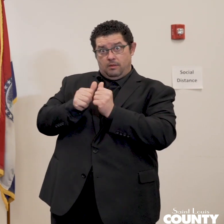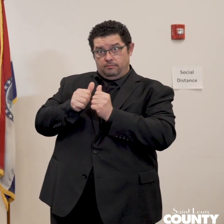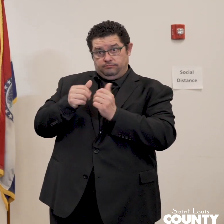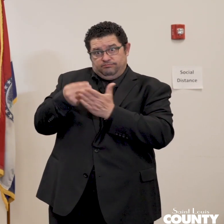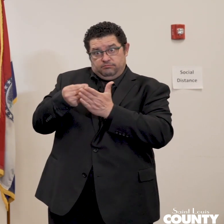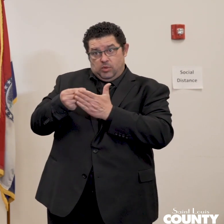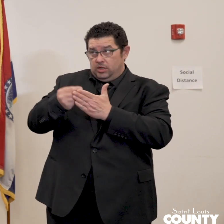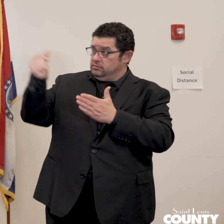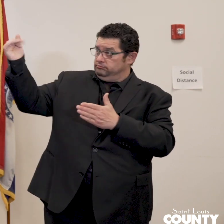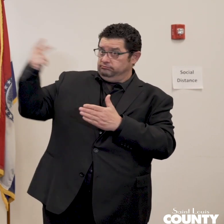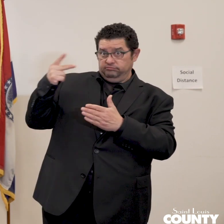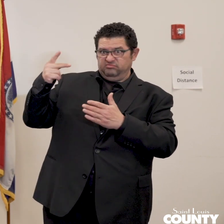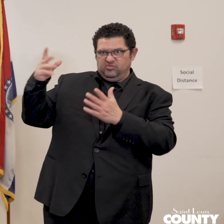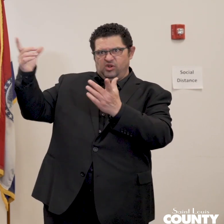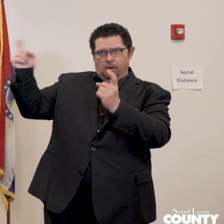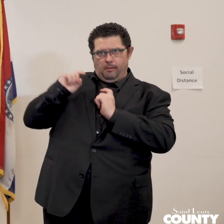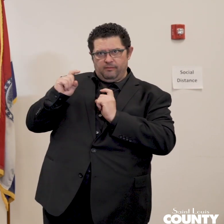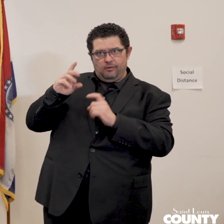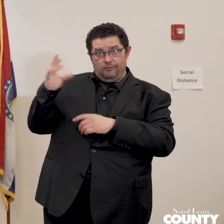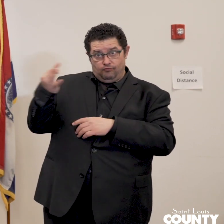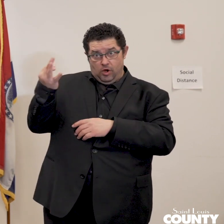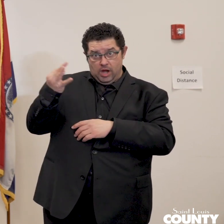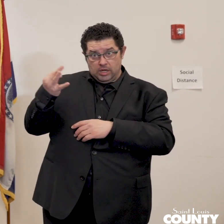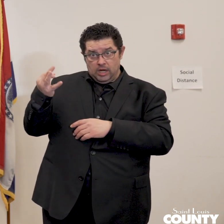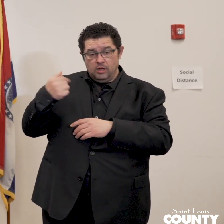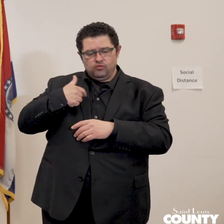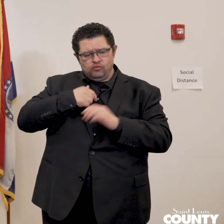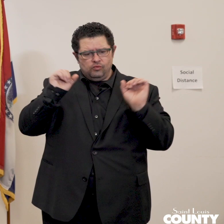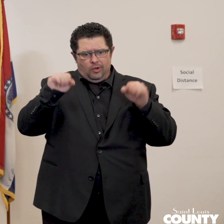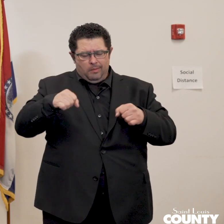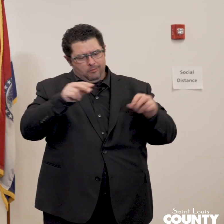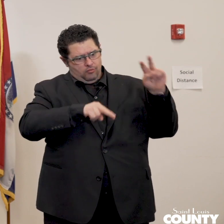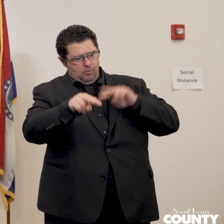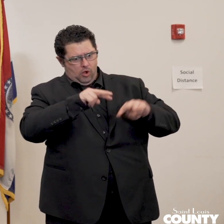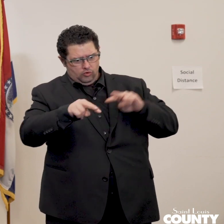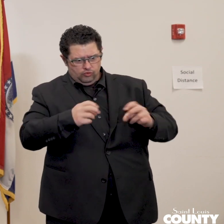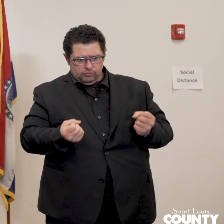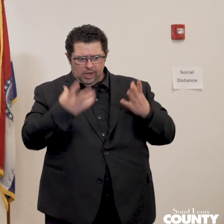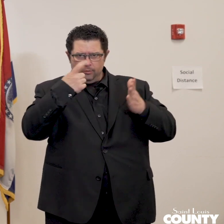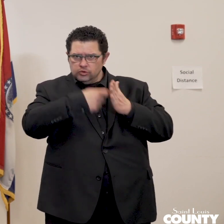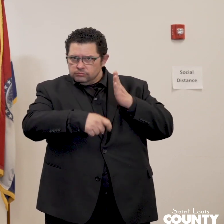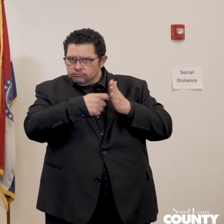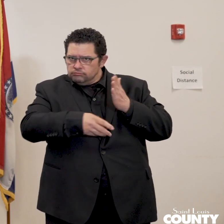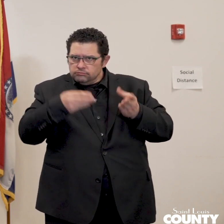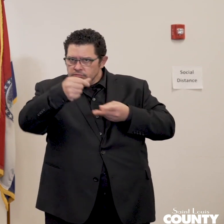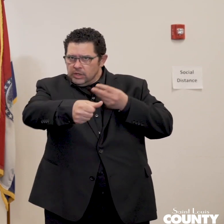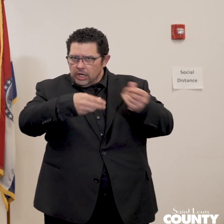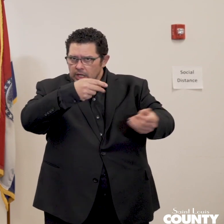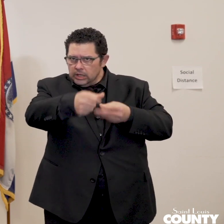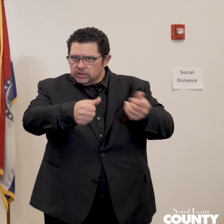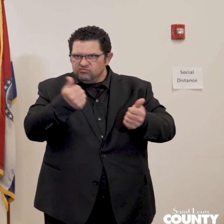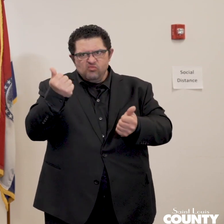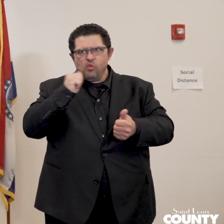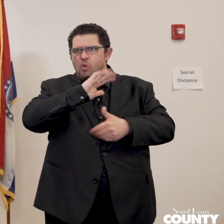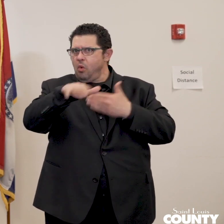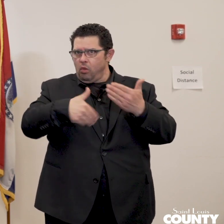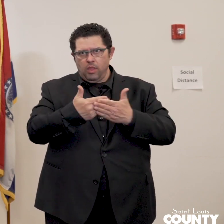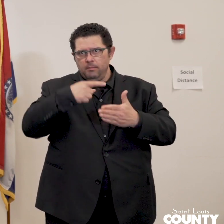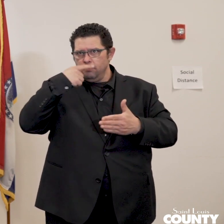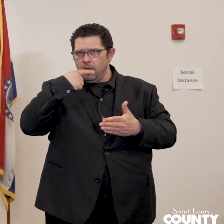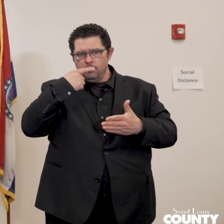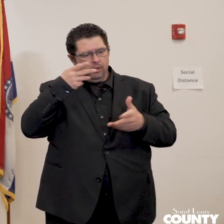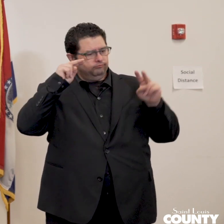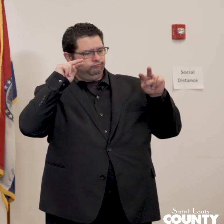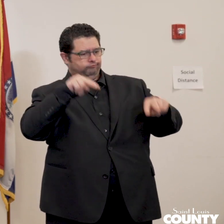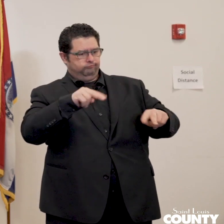on Friday, we'll be developing the infrastructure to monitor the expenditures, monitor the reimbursements, and all of that will be publicly available.